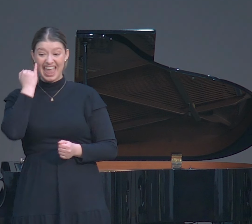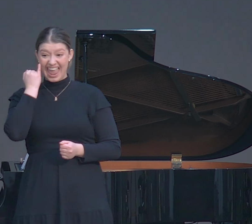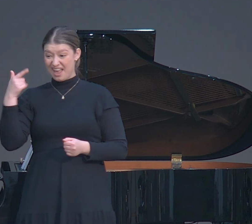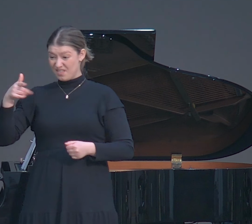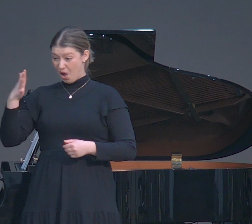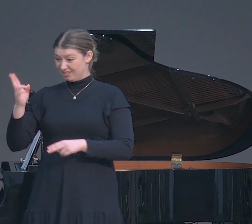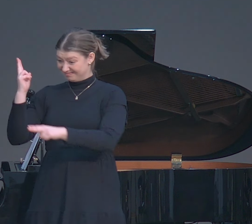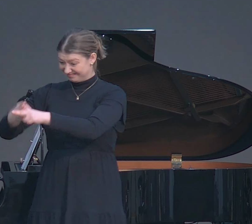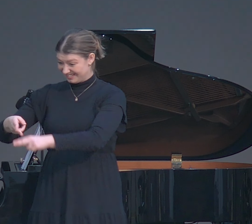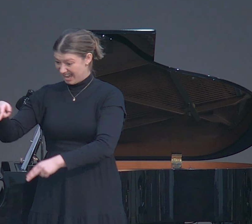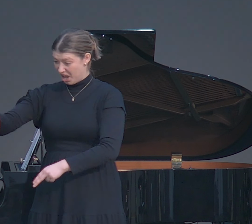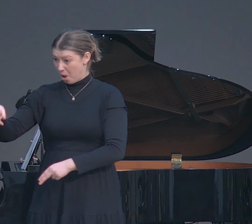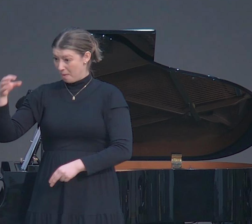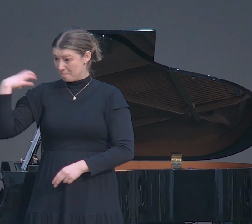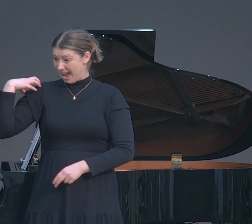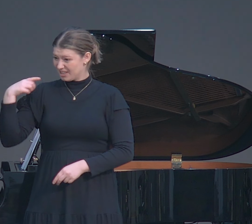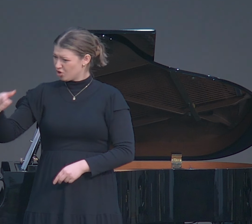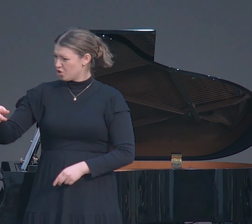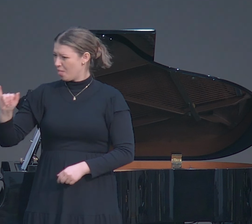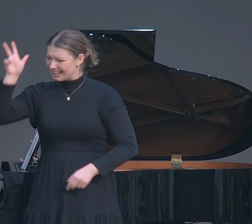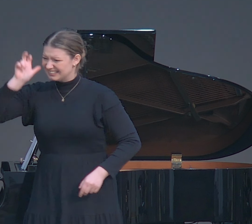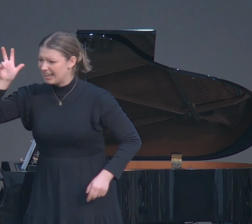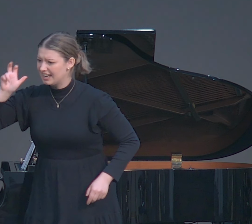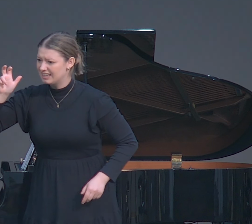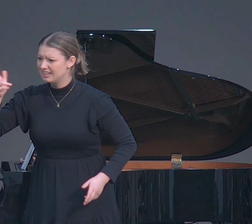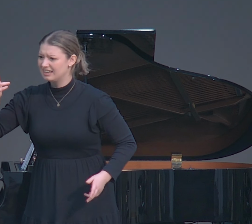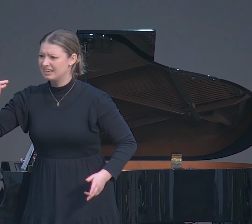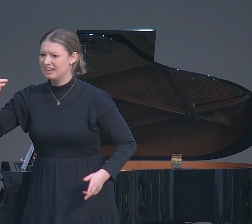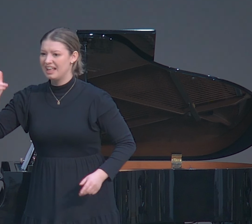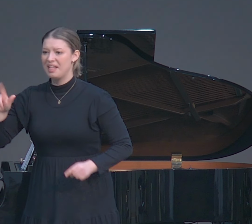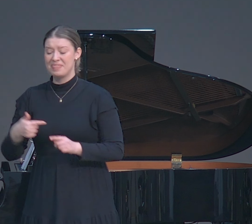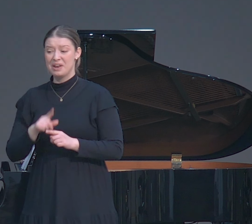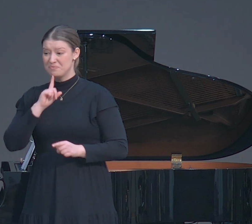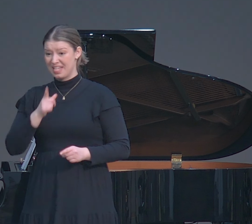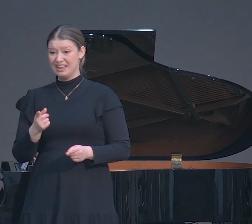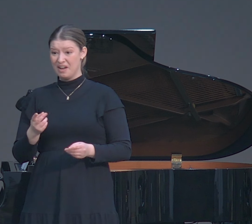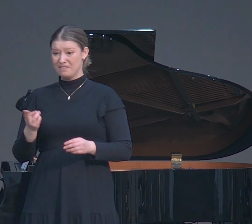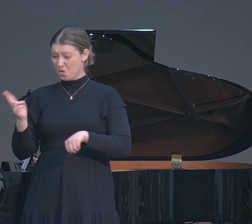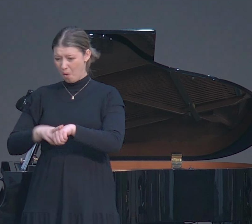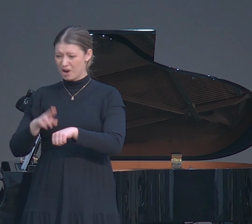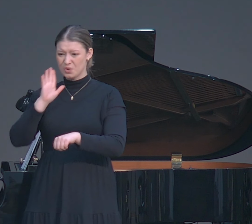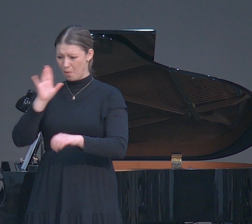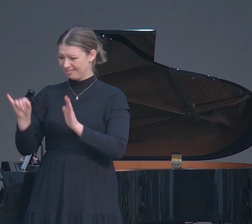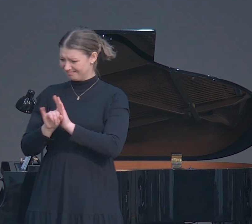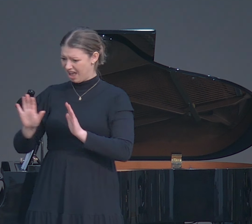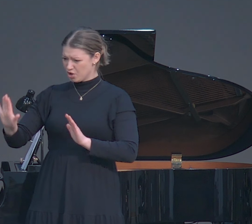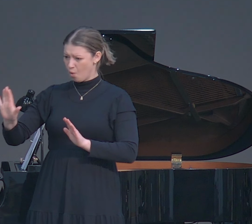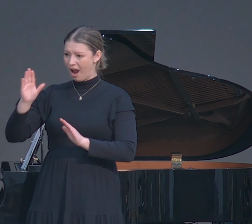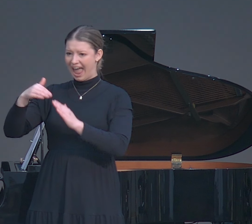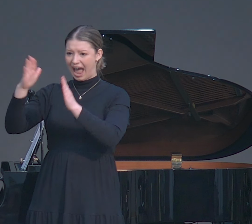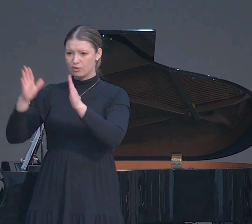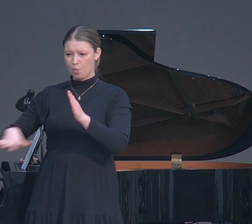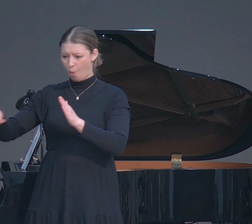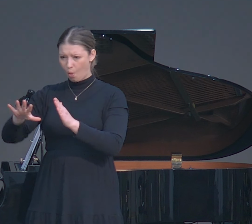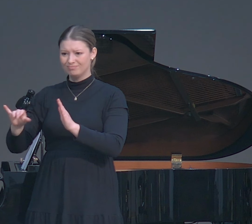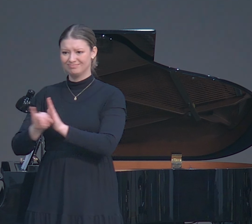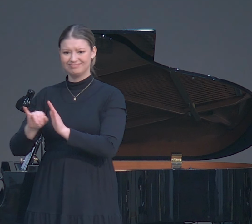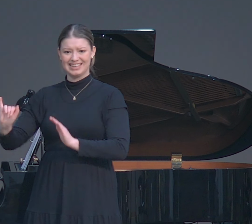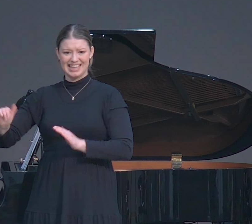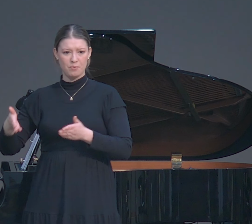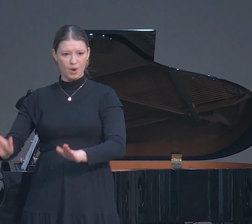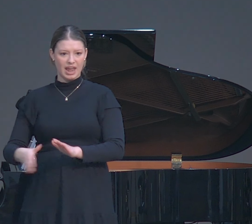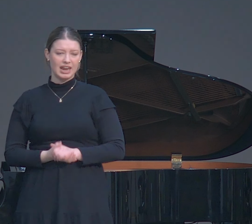of the house Beelzebul, how much more will they malign those of his household? The